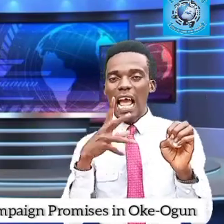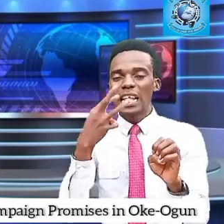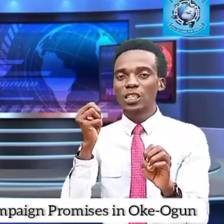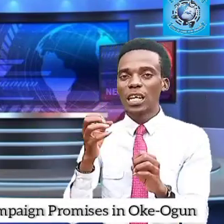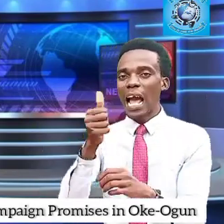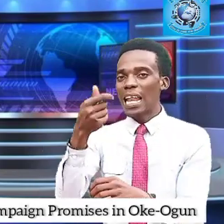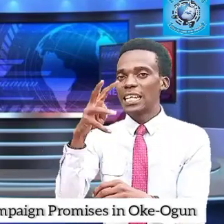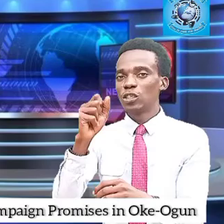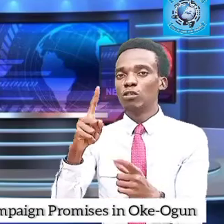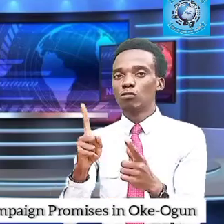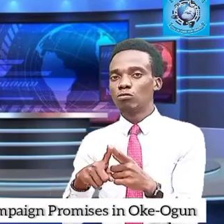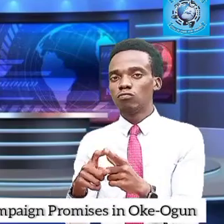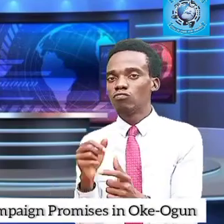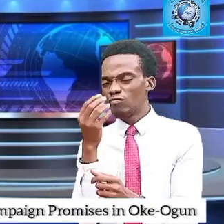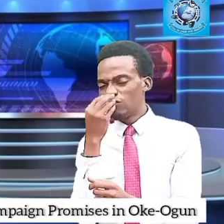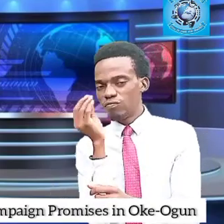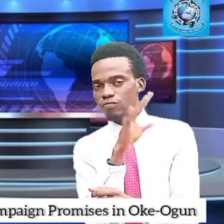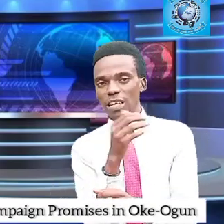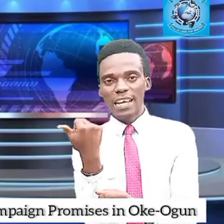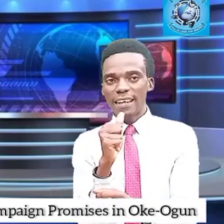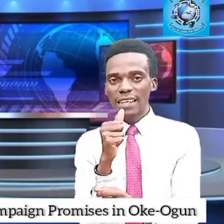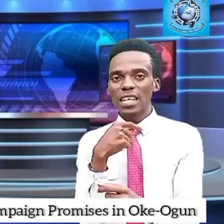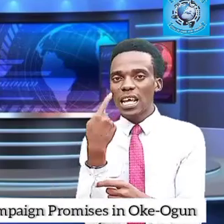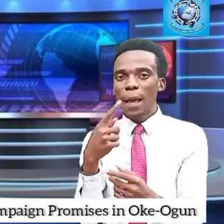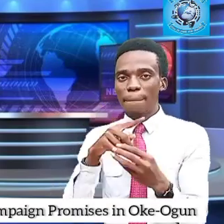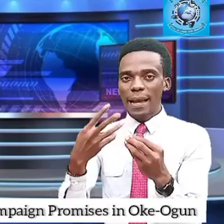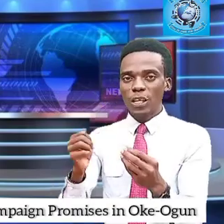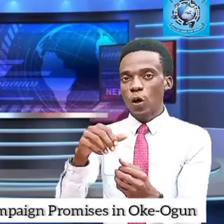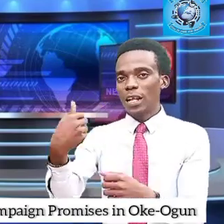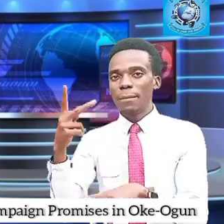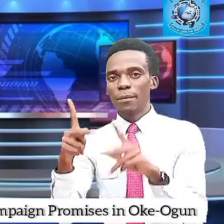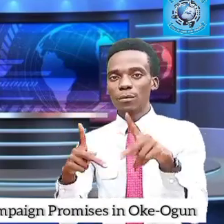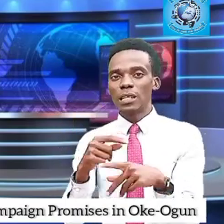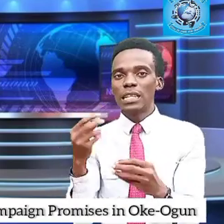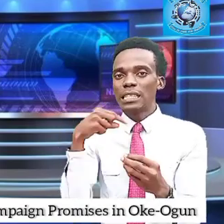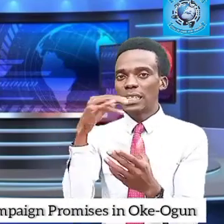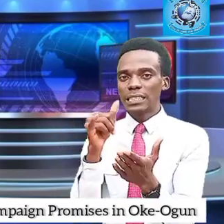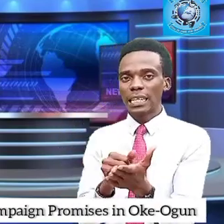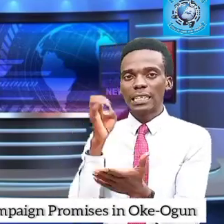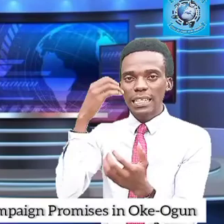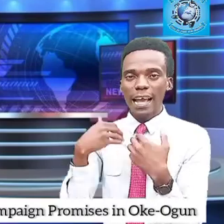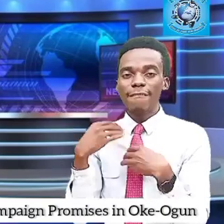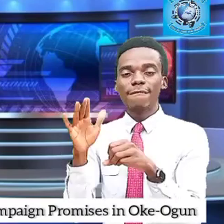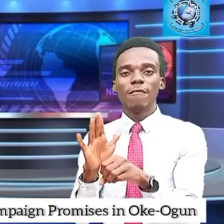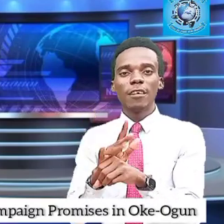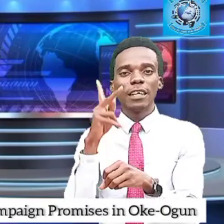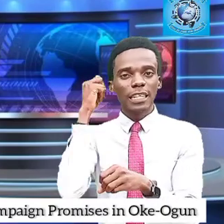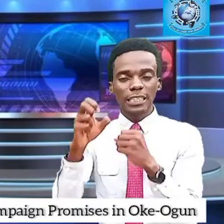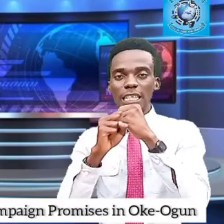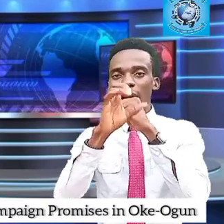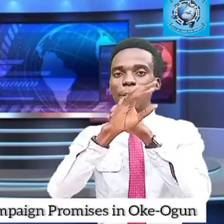falsehood by the opposition, adding that Makinde has fulfilled its campaign promises to Okeogun